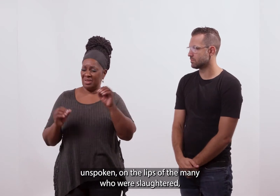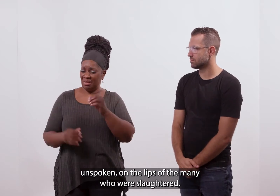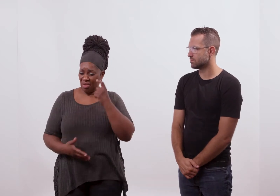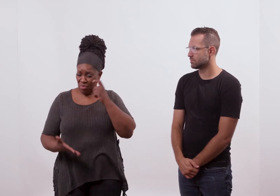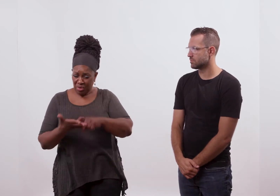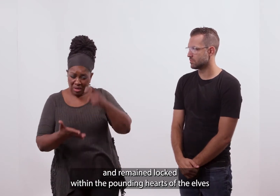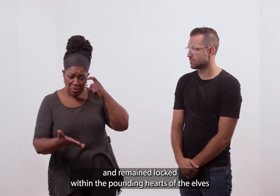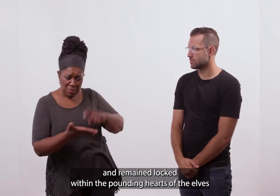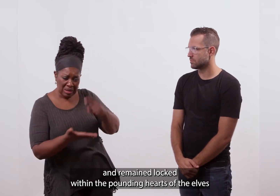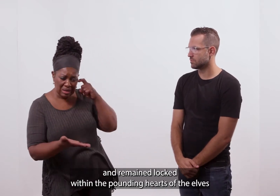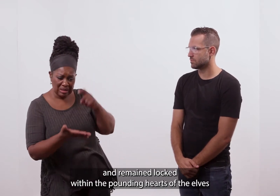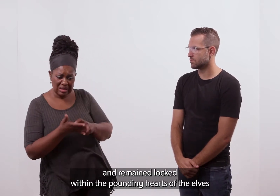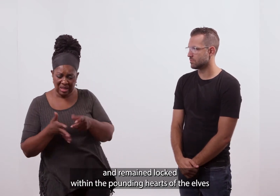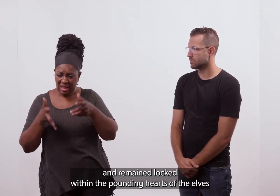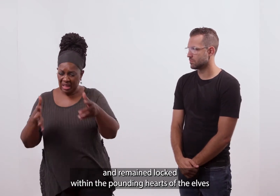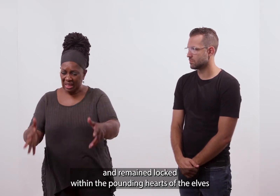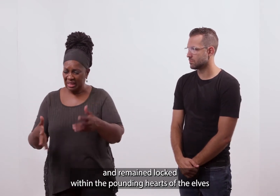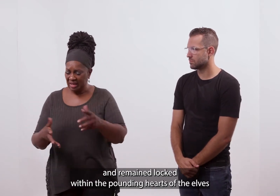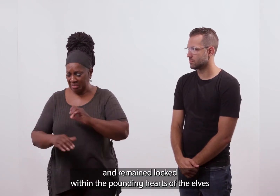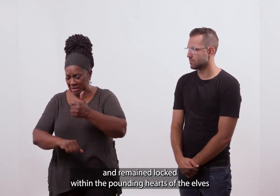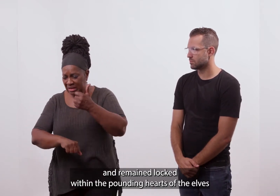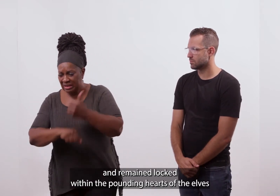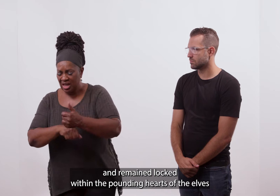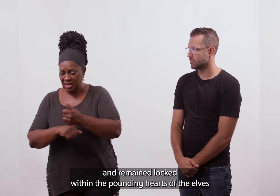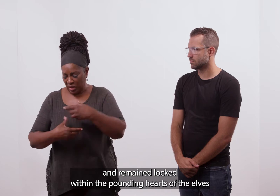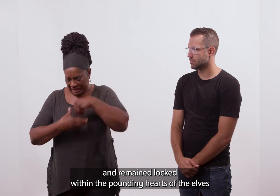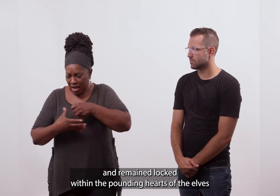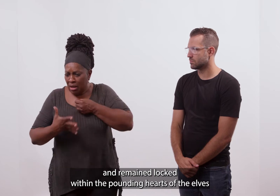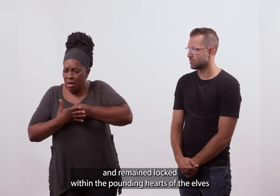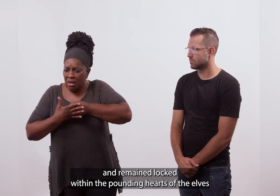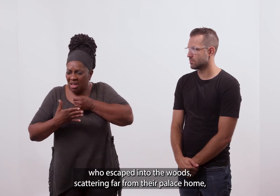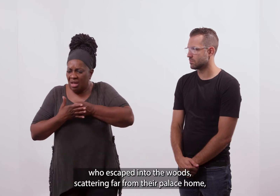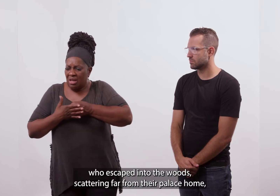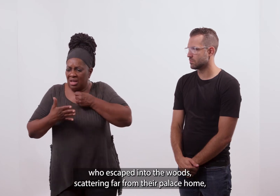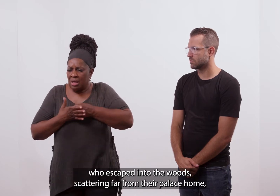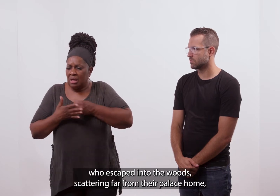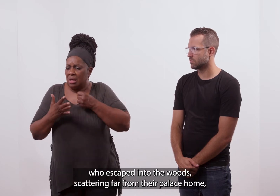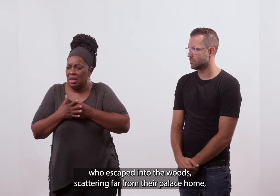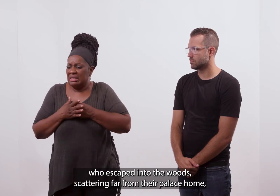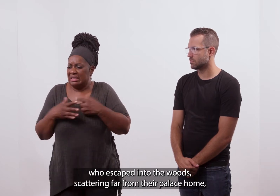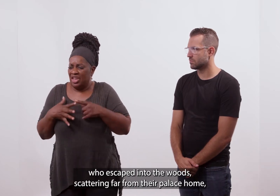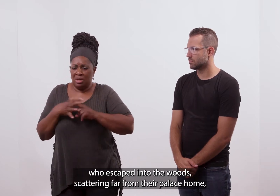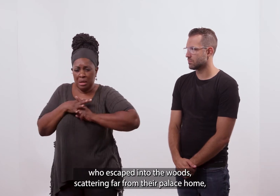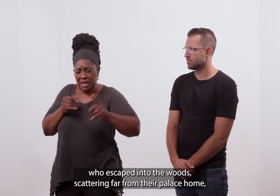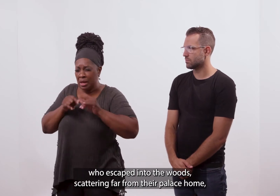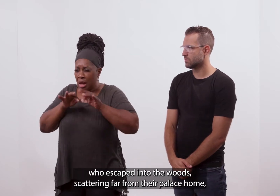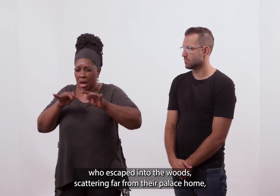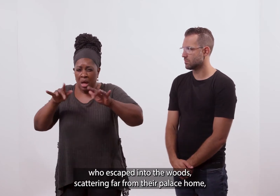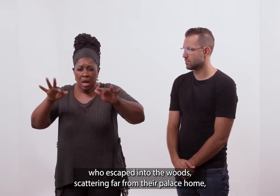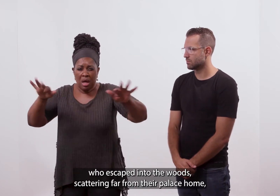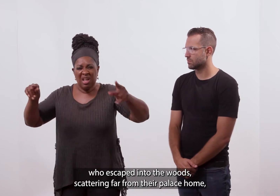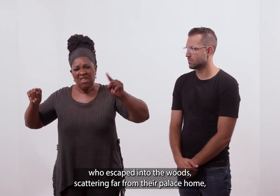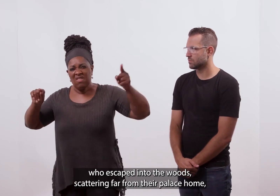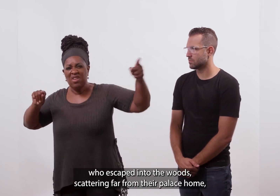slaughtered, and remained locked within the pounding hearts of the elves who escaped into the woods, scattering